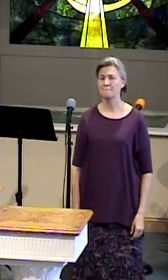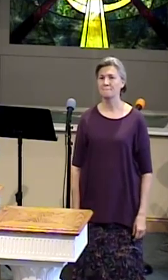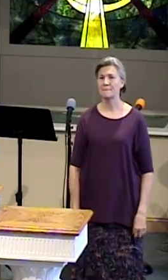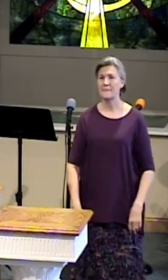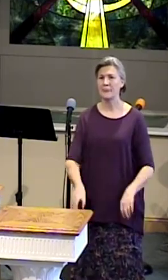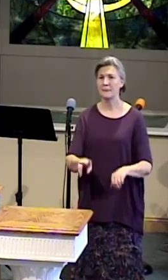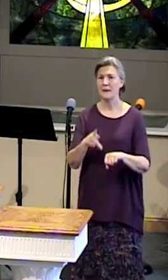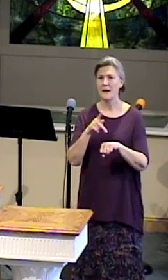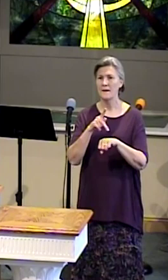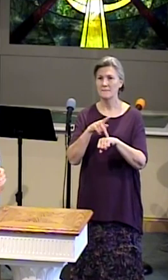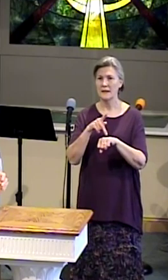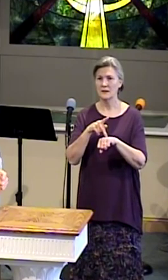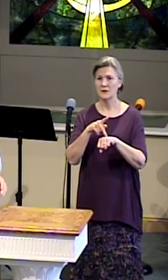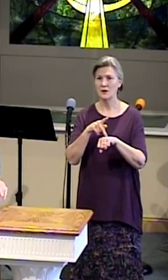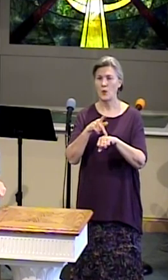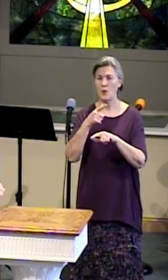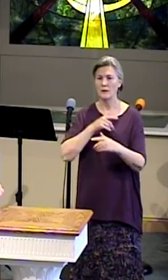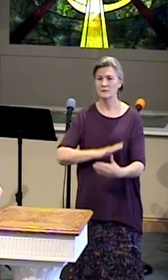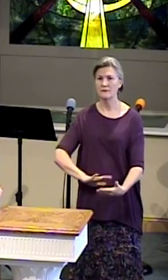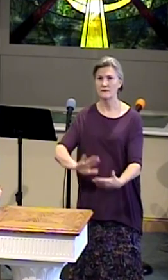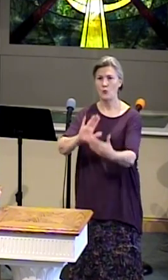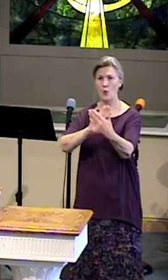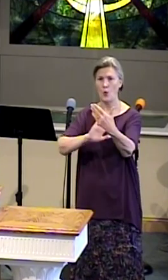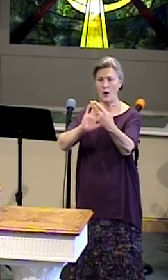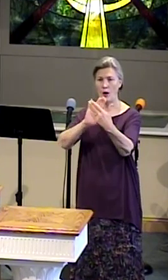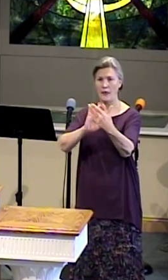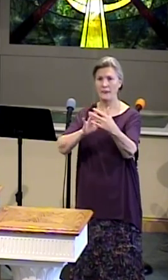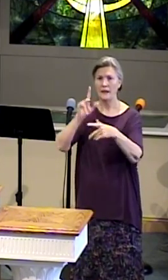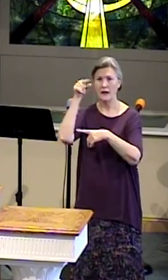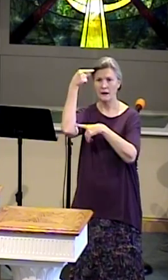Peter went before the council in Acts chapter 11.